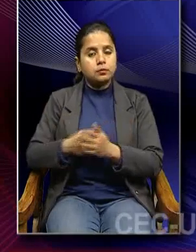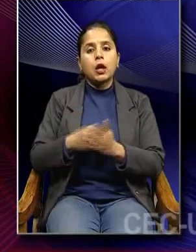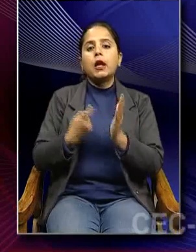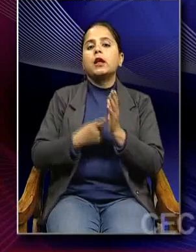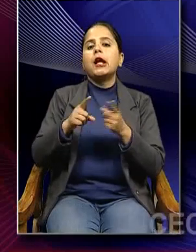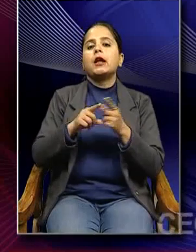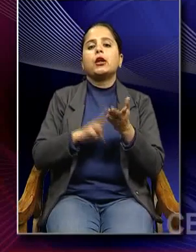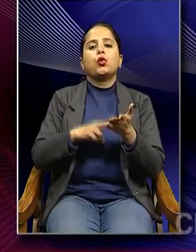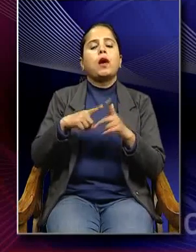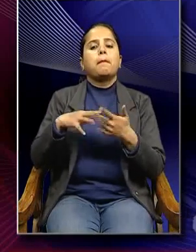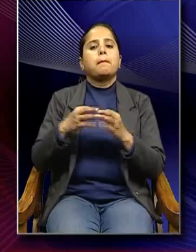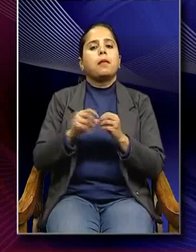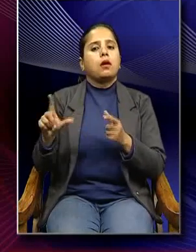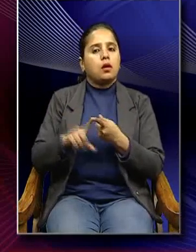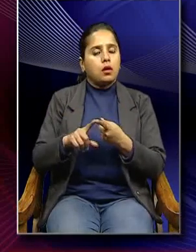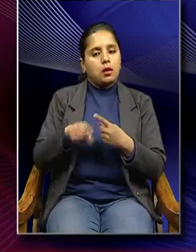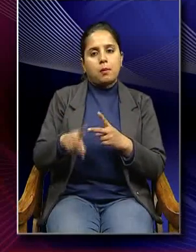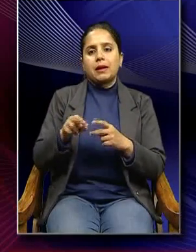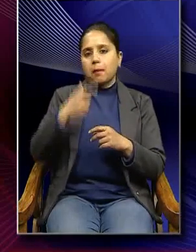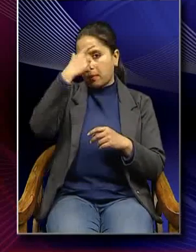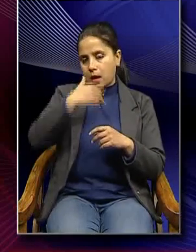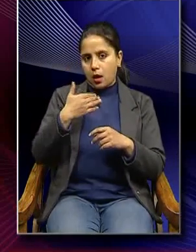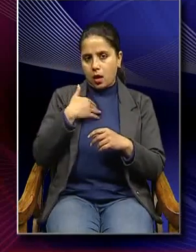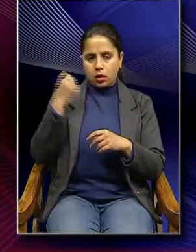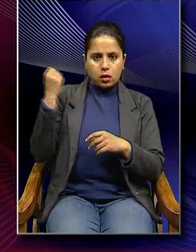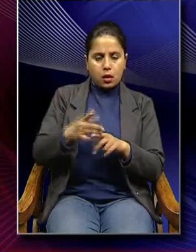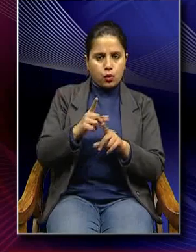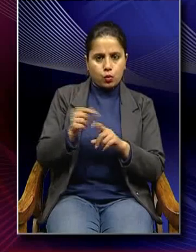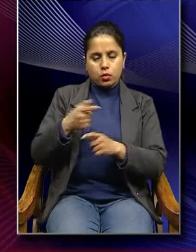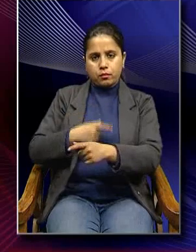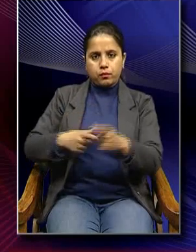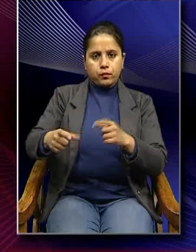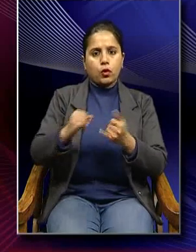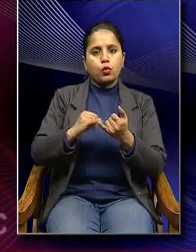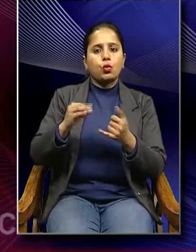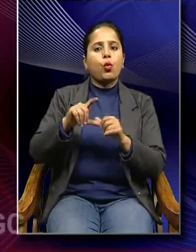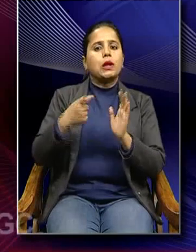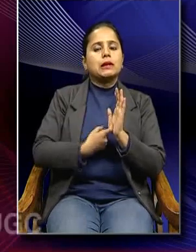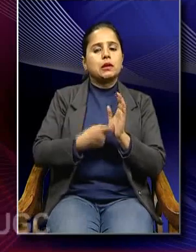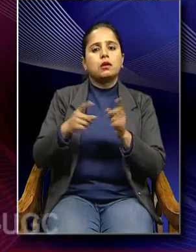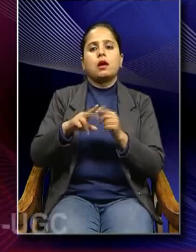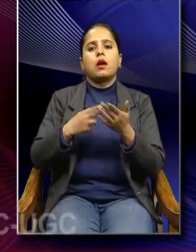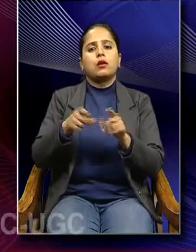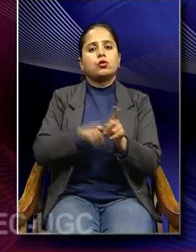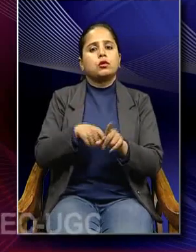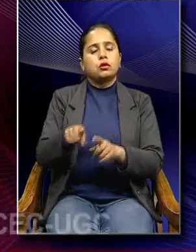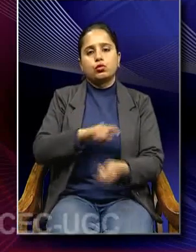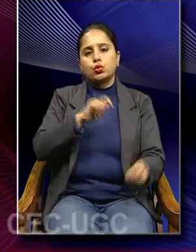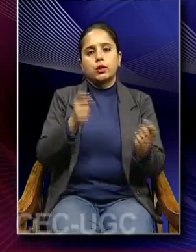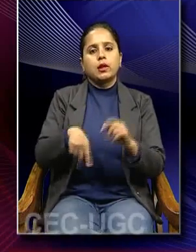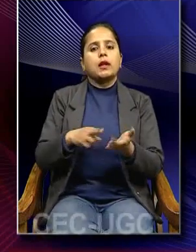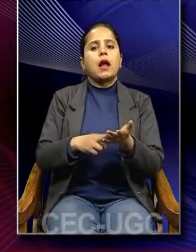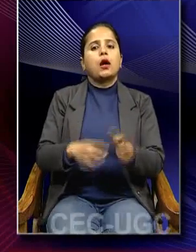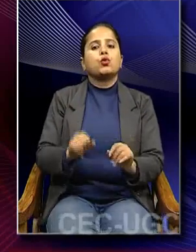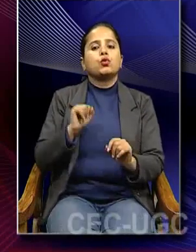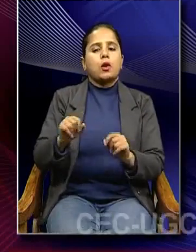their goals, like the substitution of man-made capital in the form of solar energy converts the natural